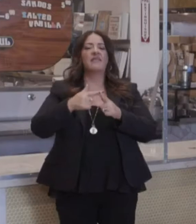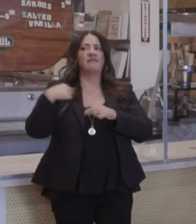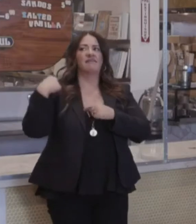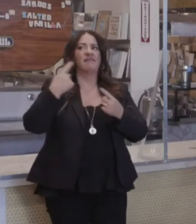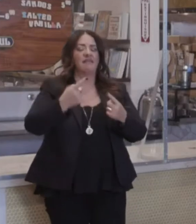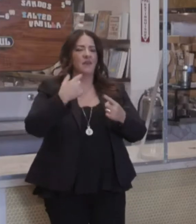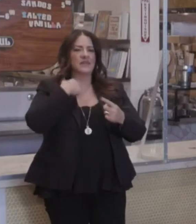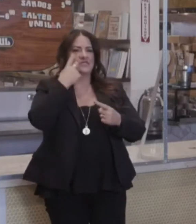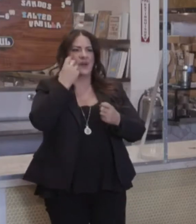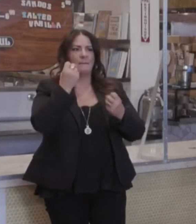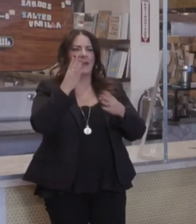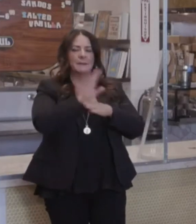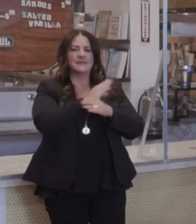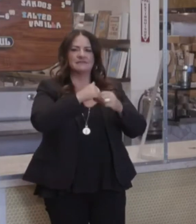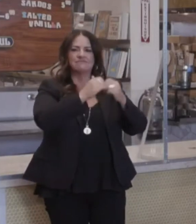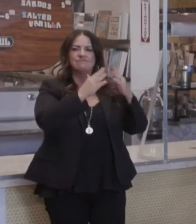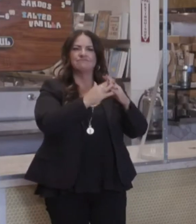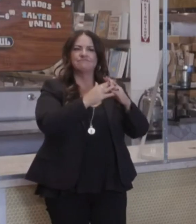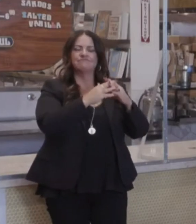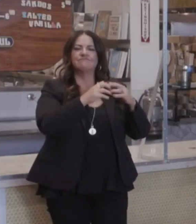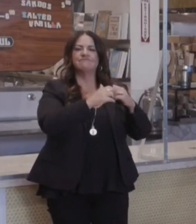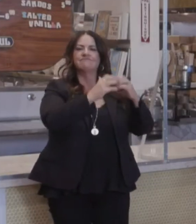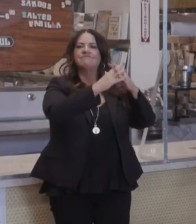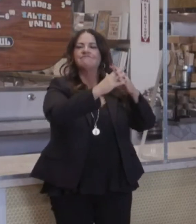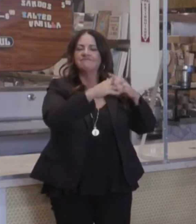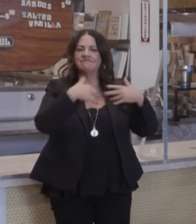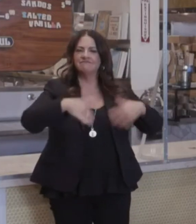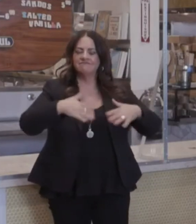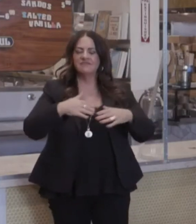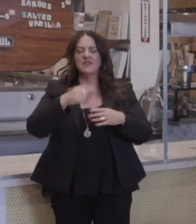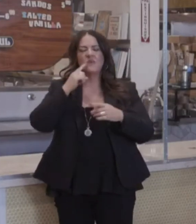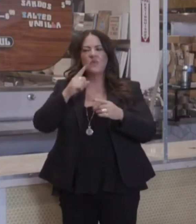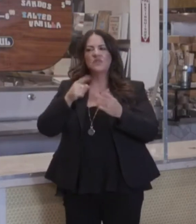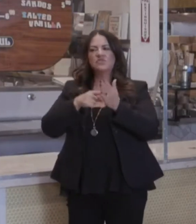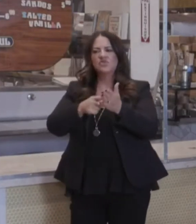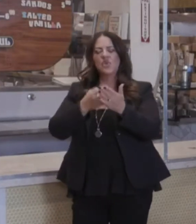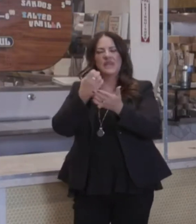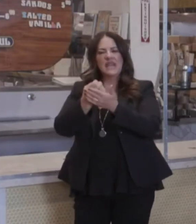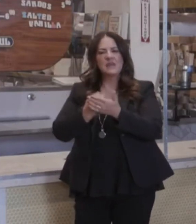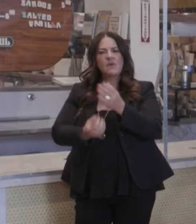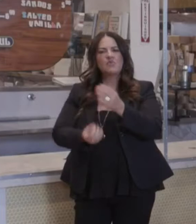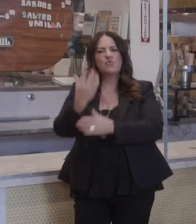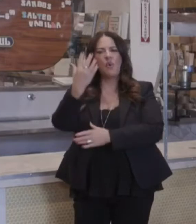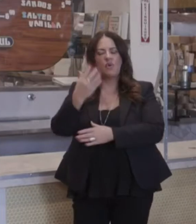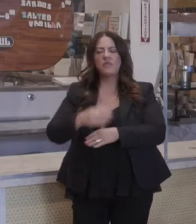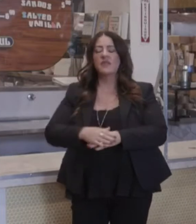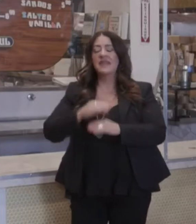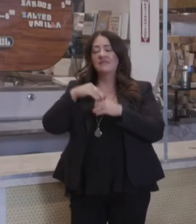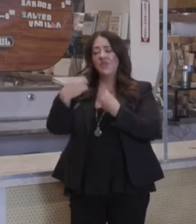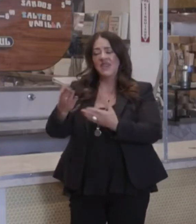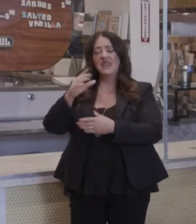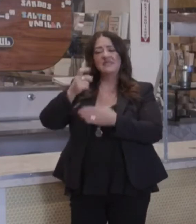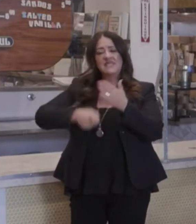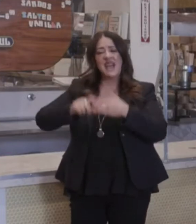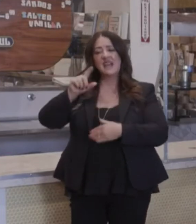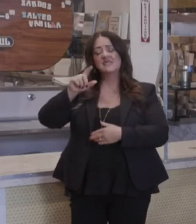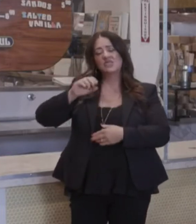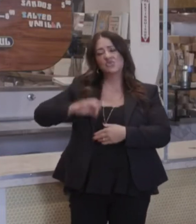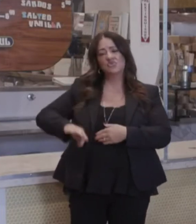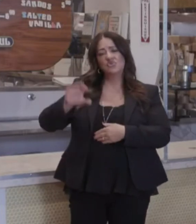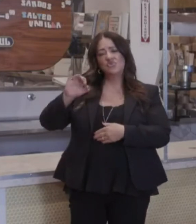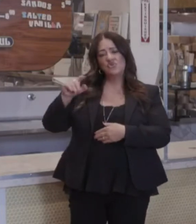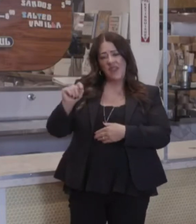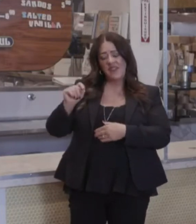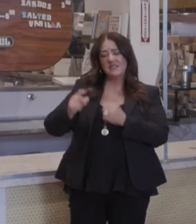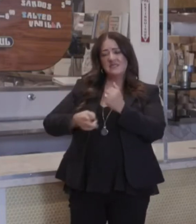year. So the issue of economic growth, economic development, economic incentives, tax credits, supports for small businesses is not unique to